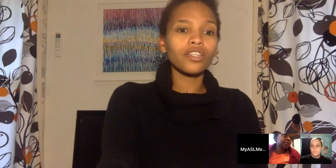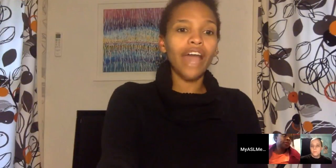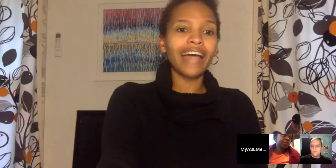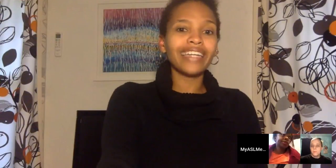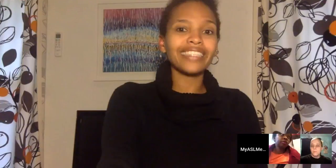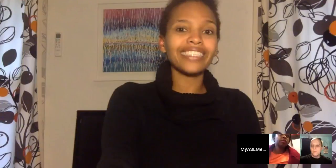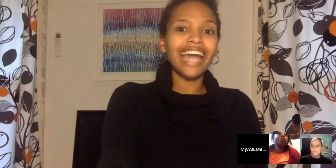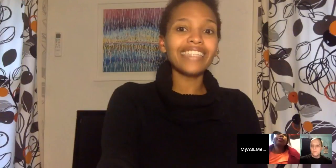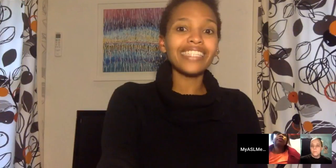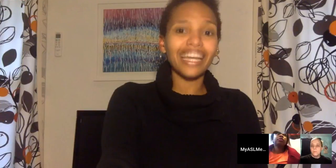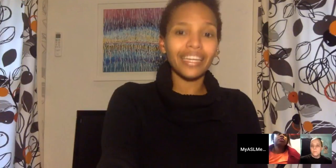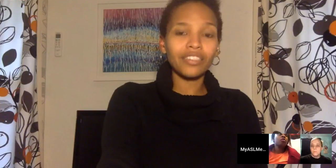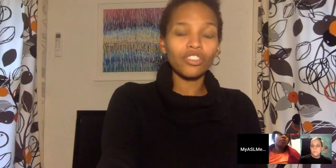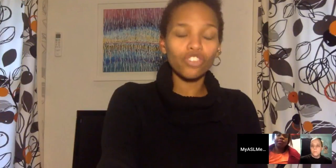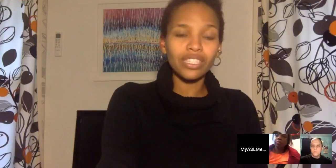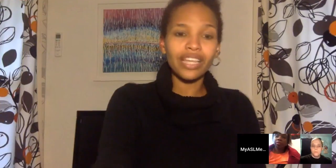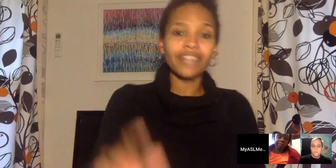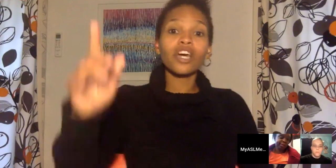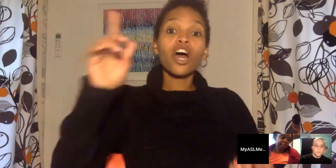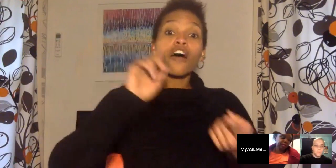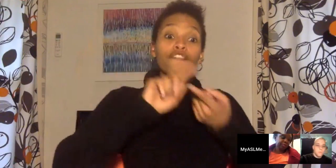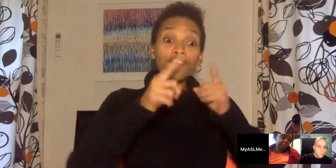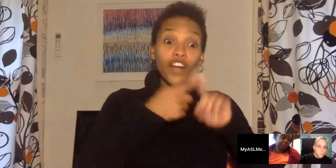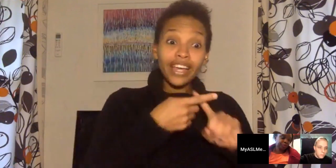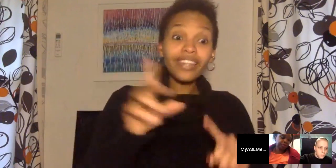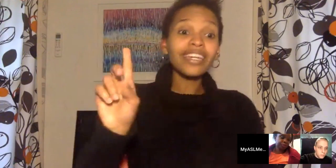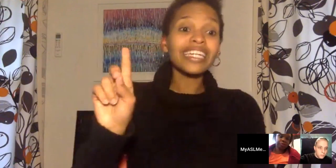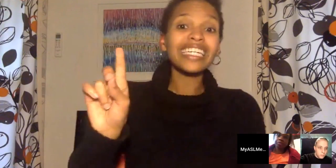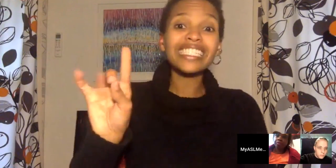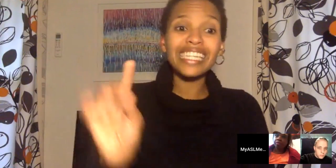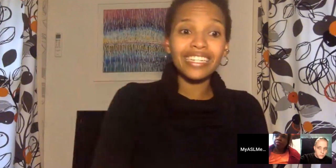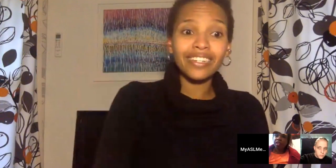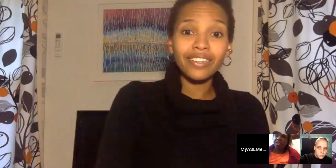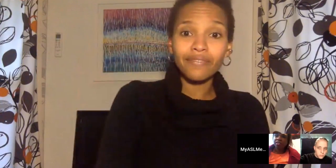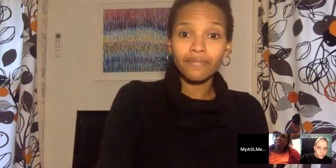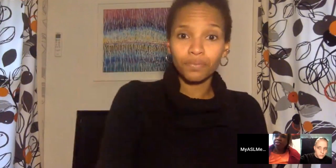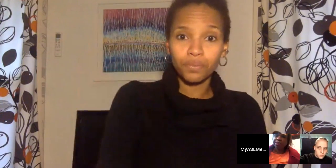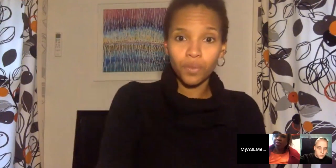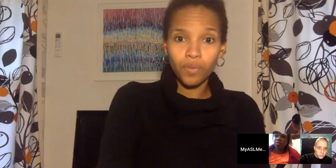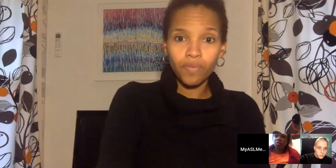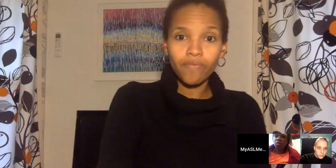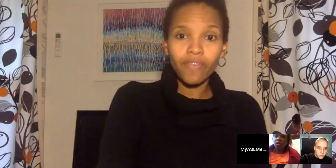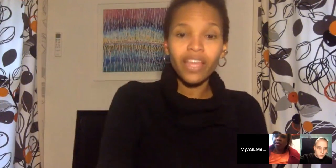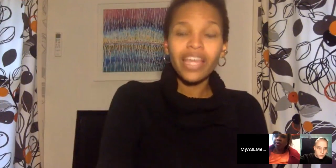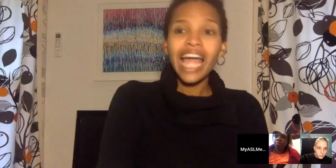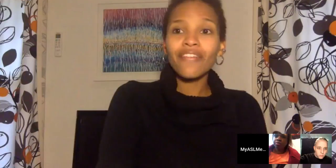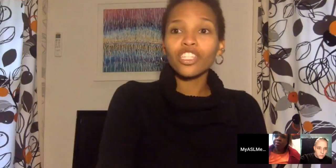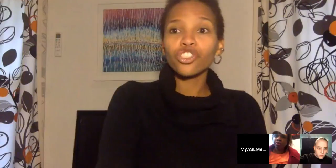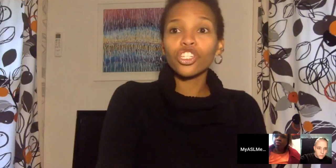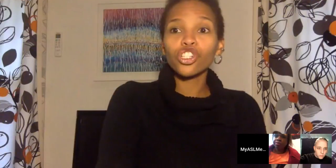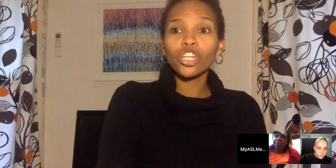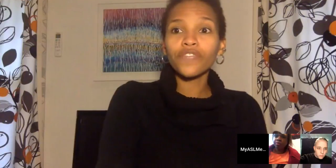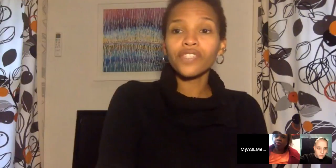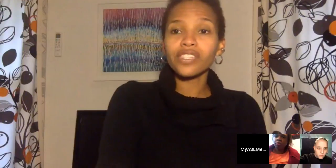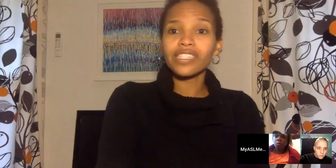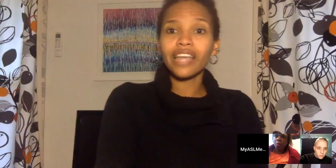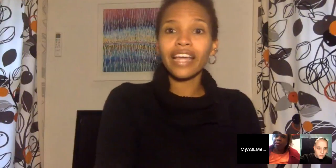At 10 seconds, she says, friend did, and then she shifts